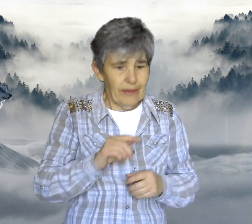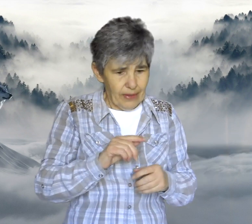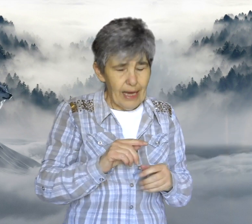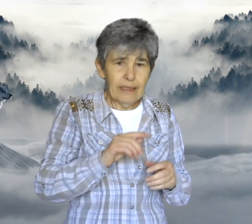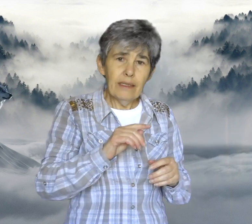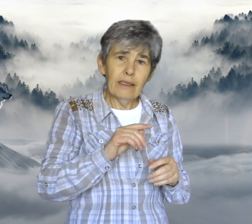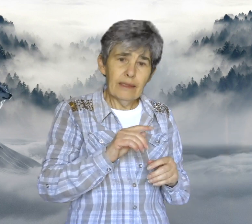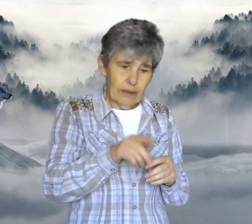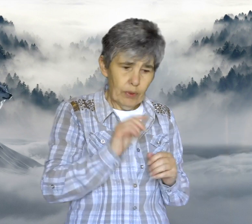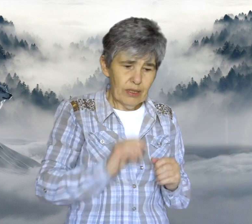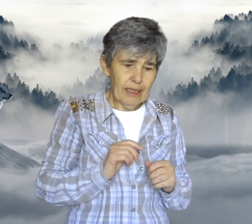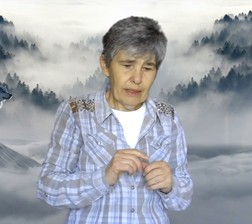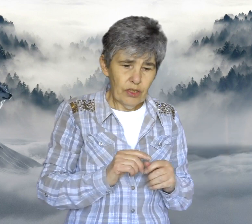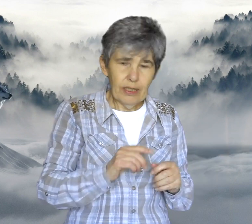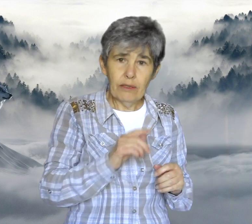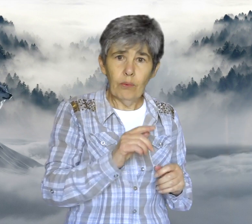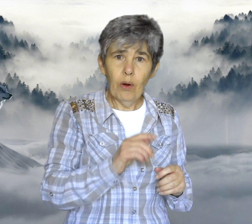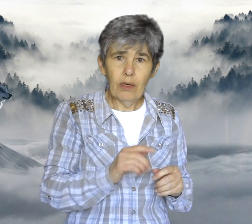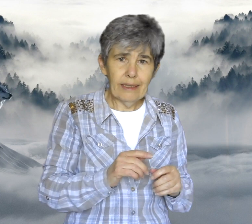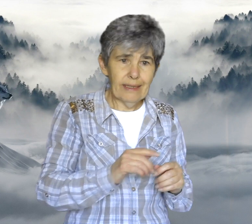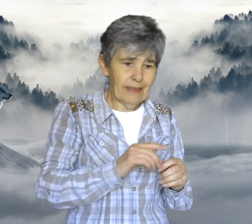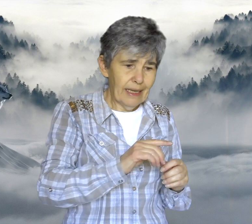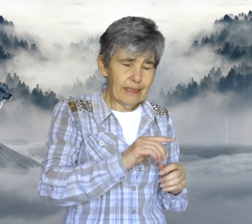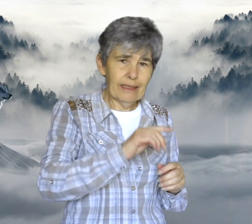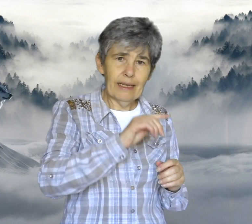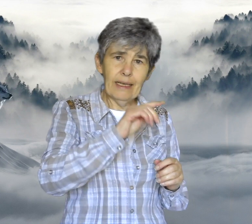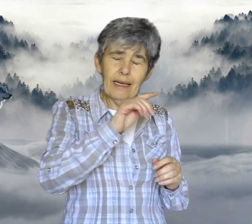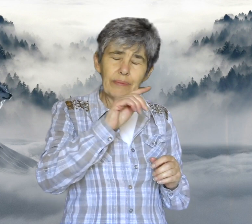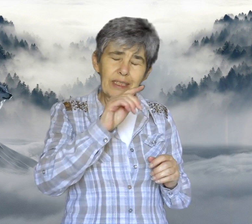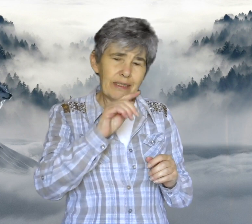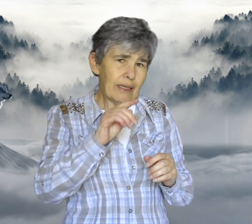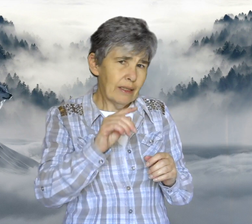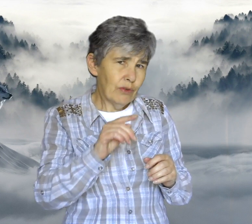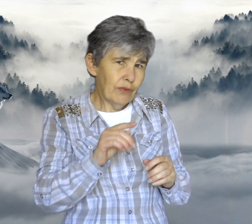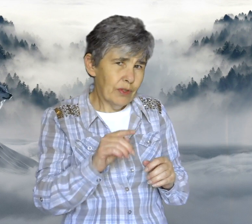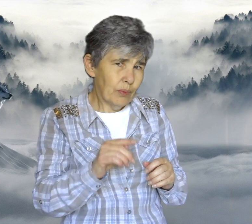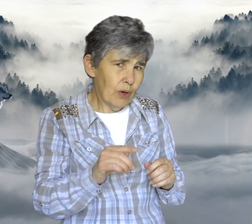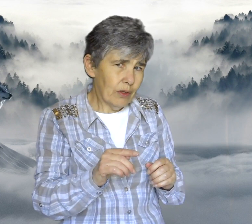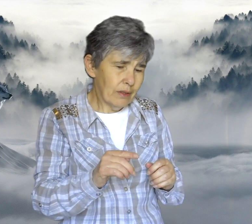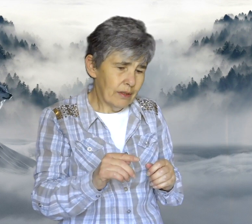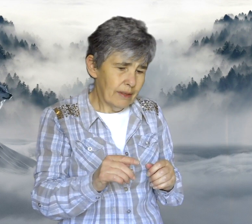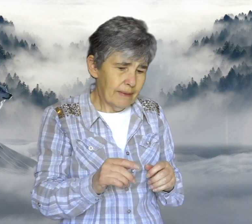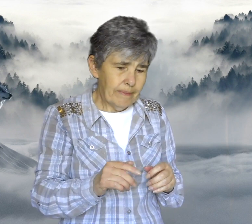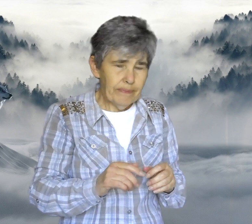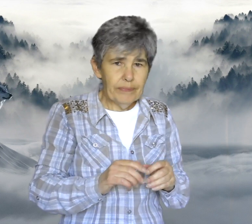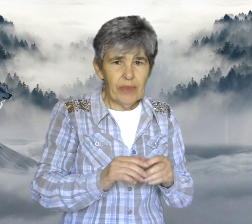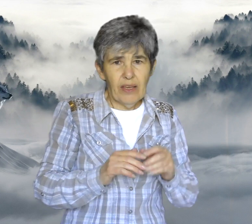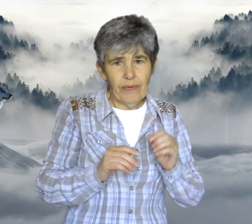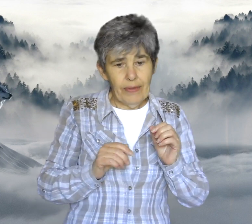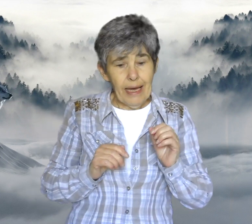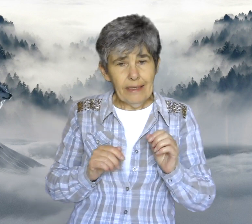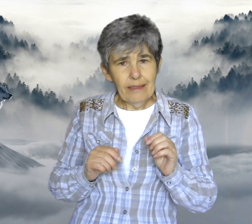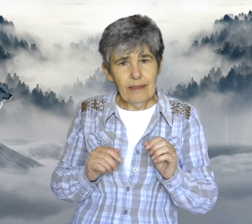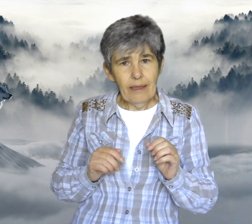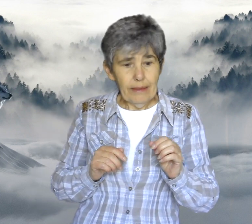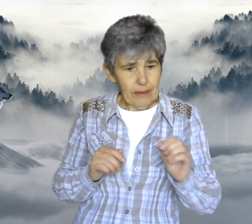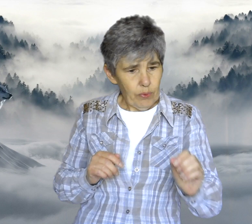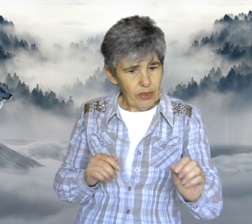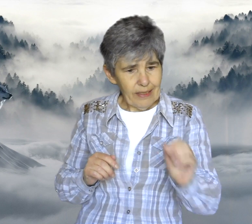Then I said, what's that? She says, a wall. I said, yes, he climbed steadily over the wall. Then I said, what's that